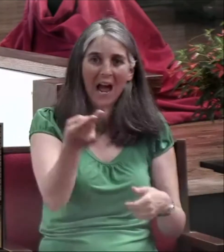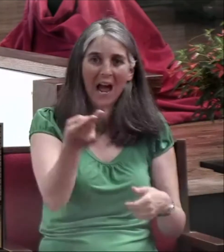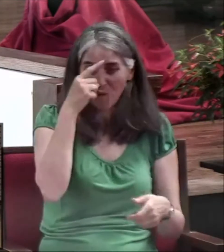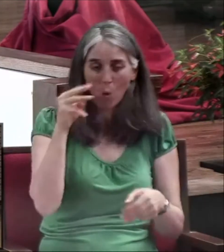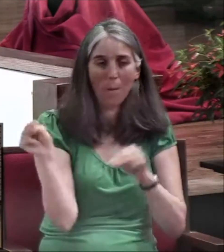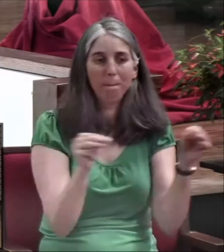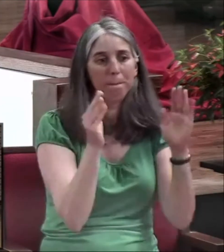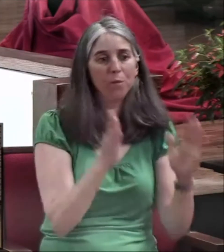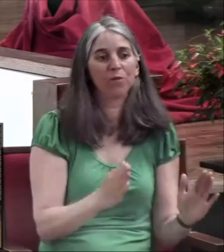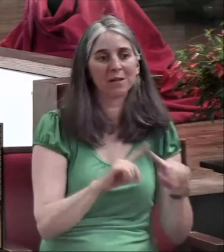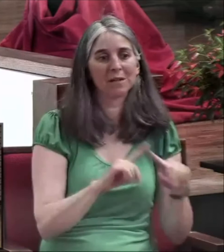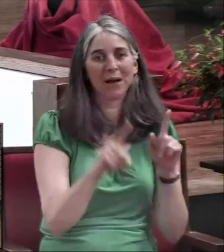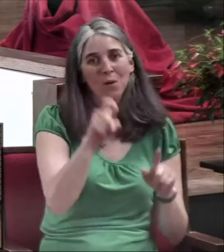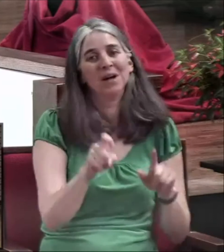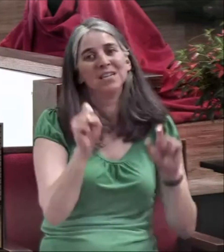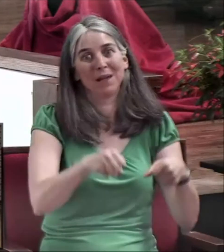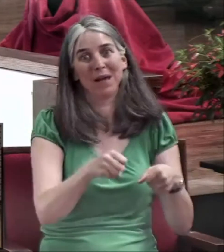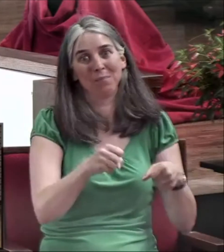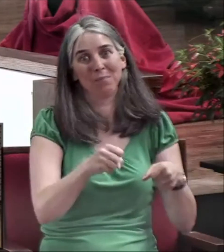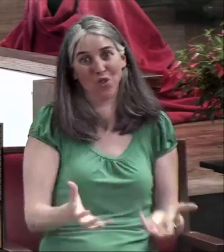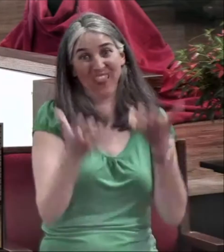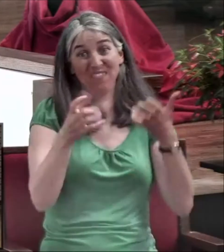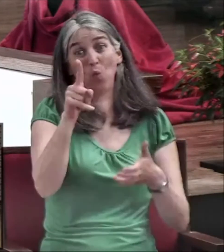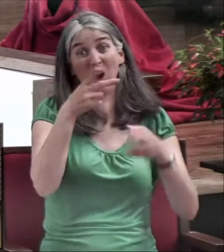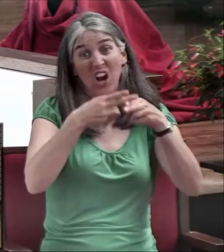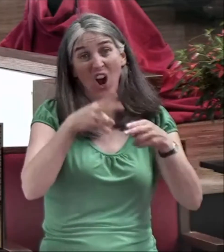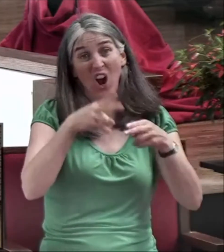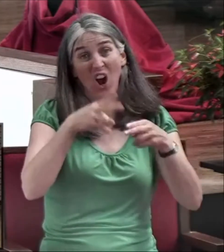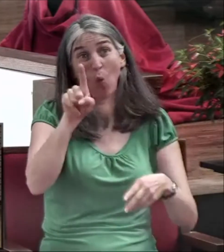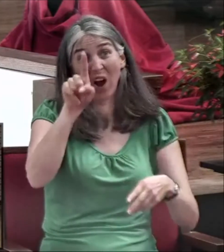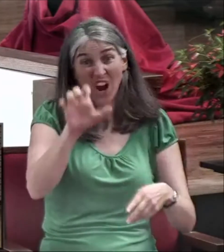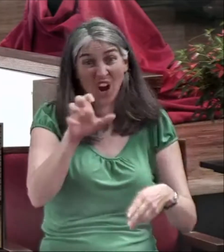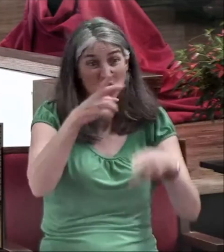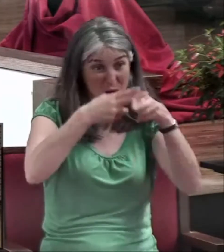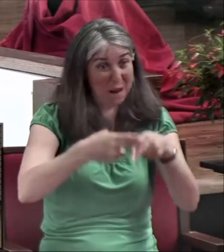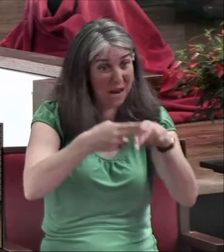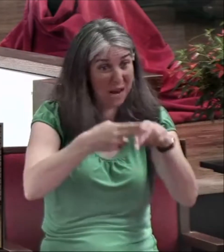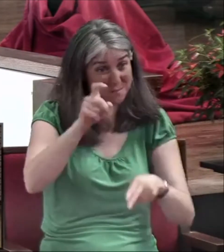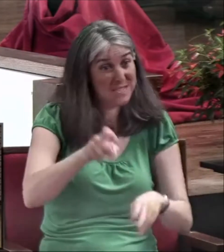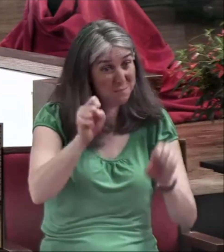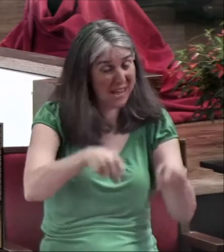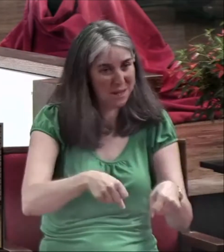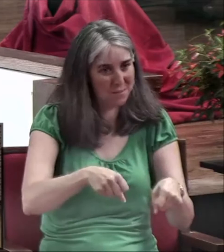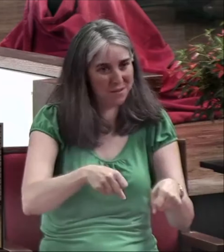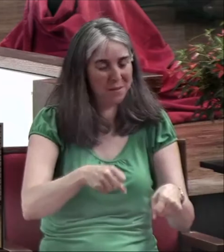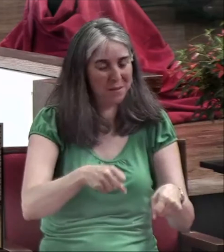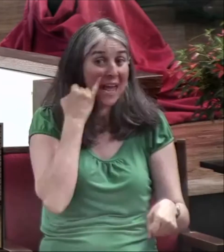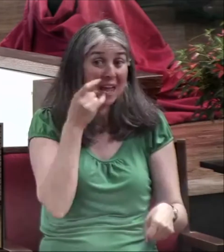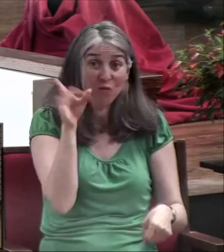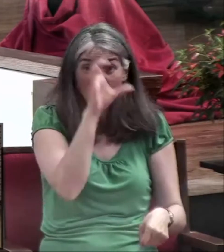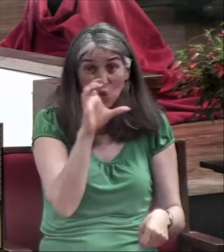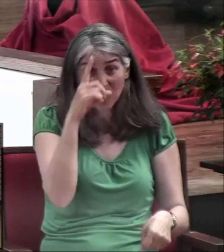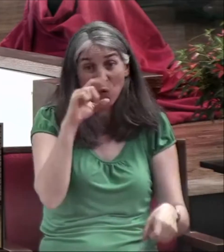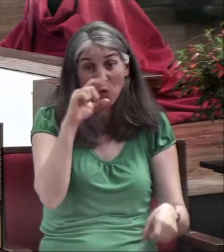to be able to lift 100 pounds, and they have a pay rate here. So if you're looking for work, I have a piece of paper here, and